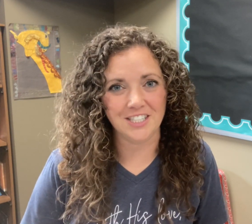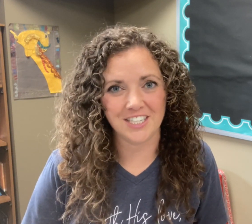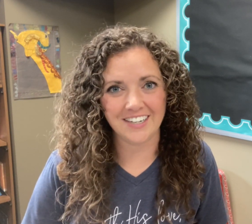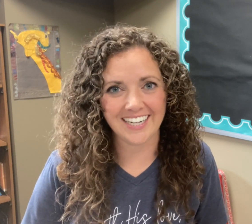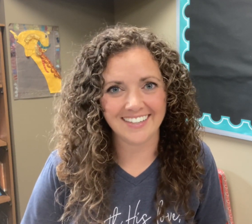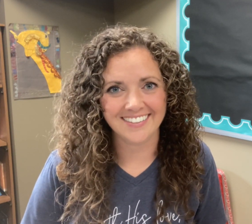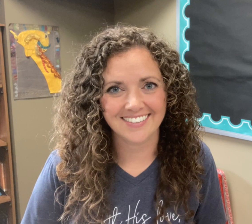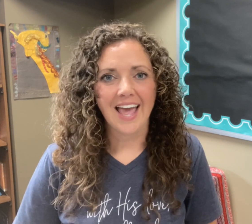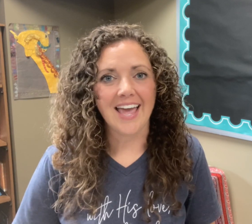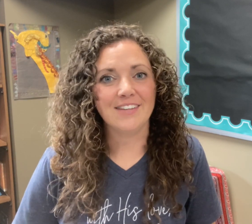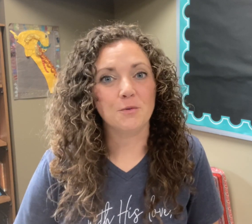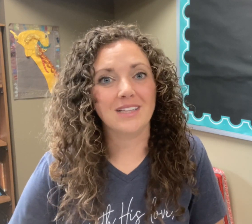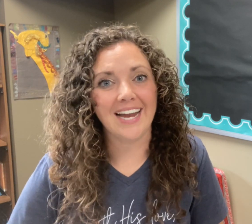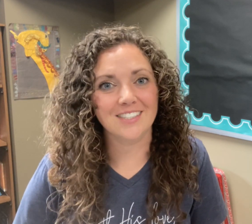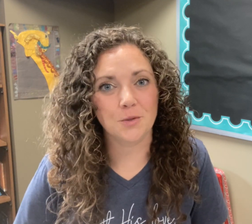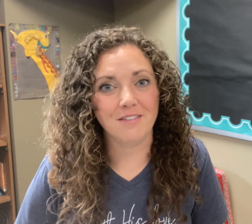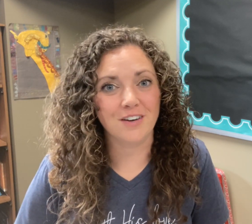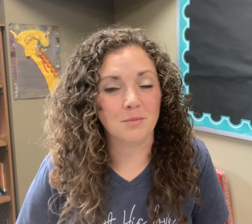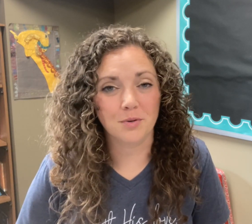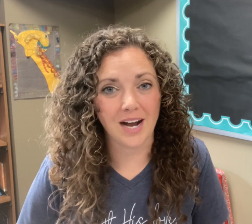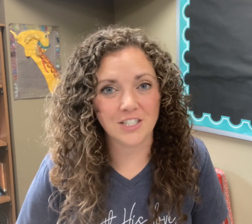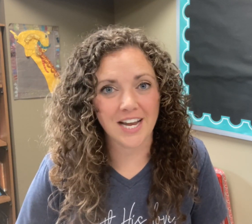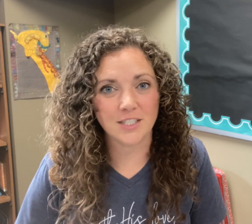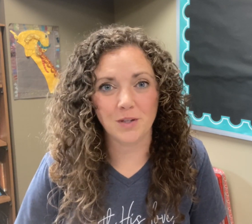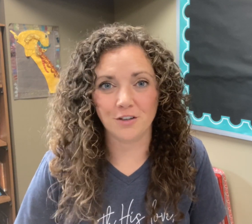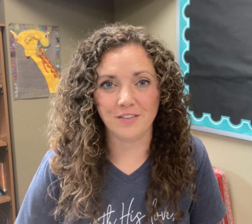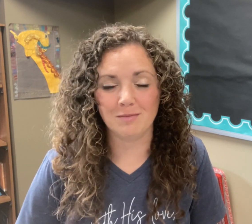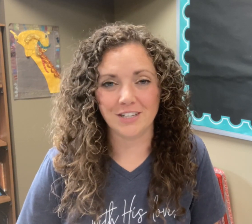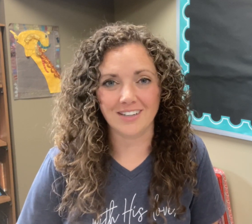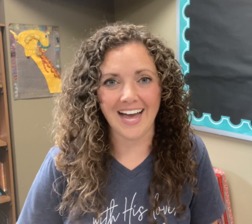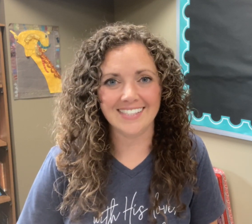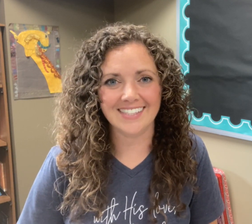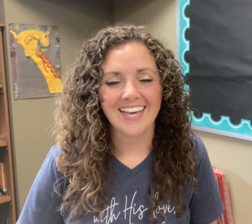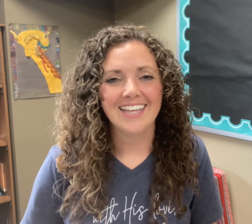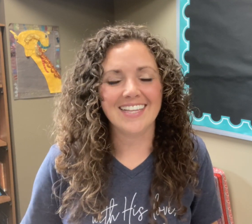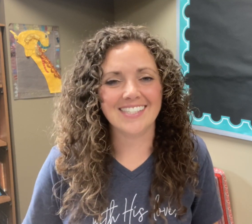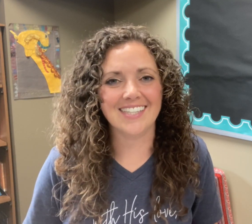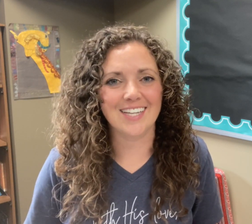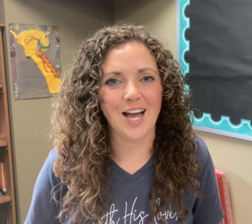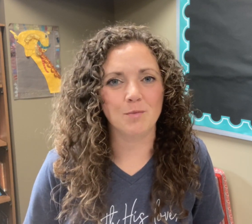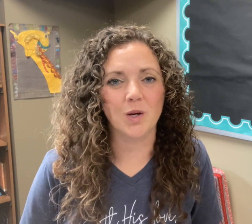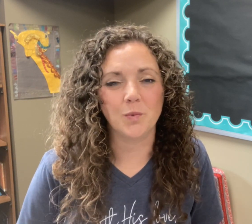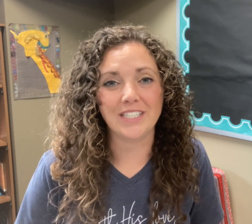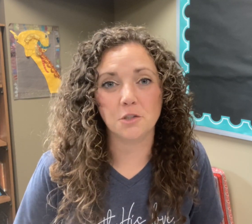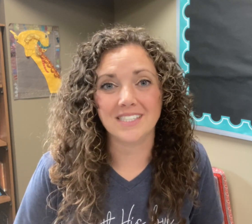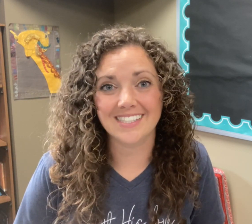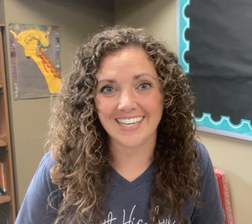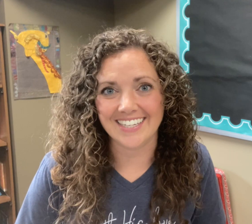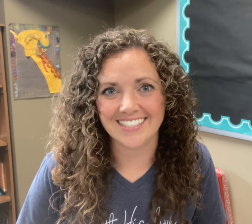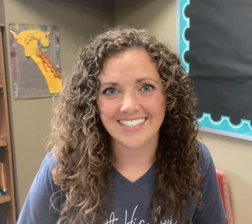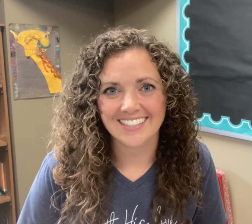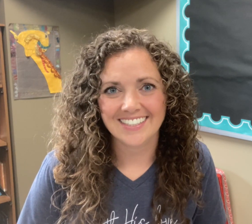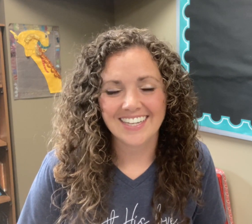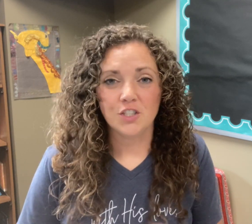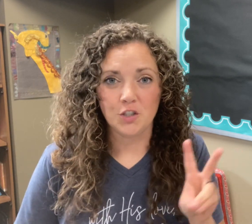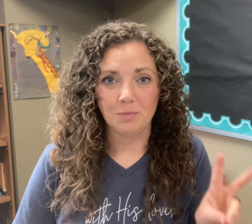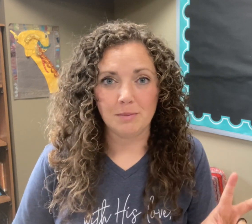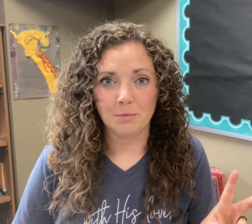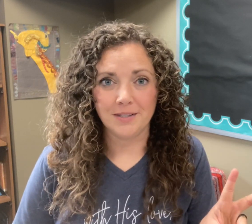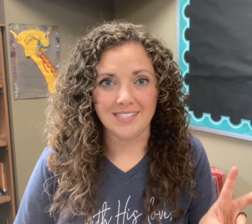Pictionary. And if you would like to do a fun project with your family or class, this is the time where we do a skit. Two people